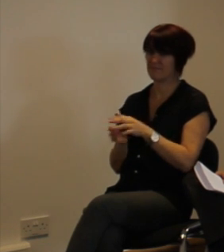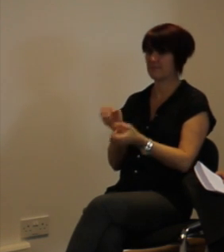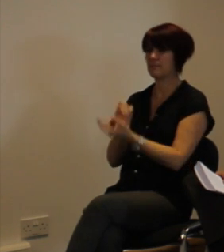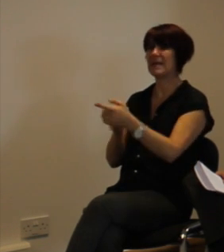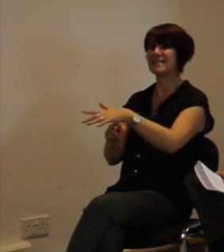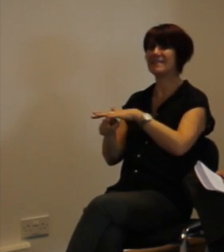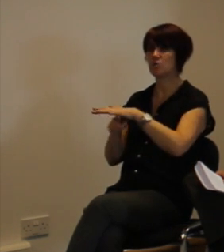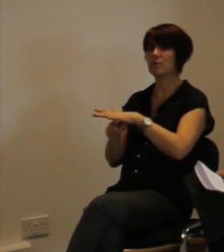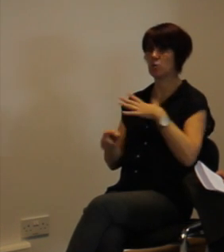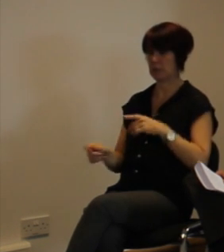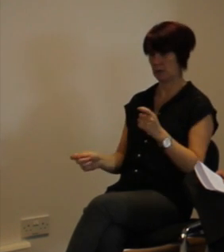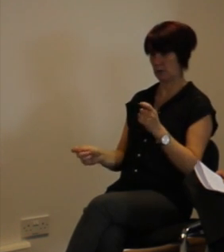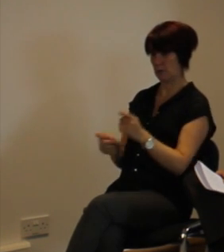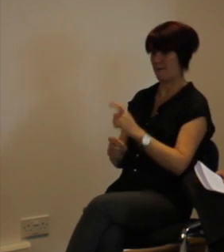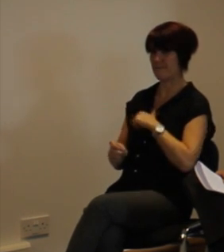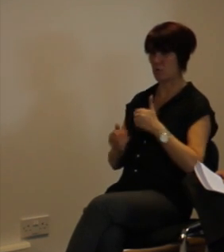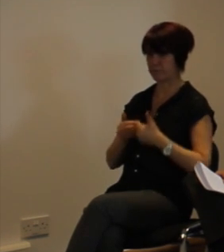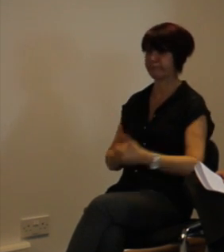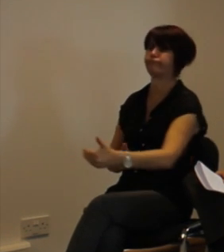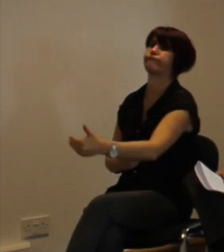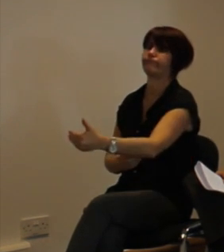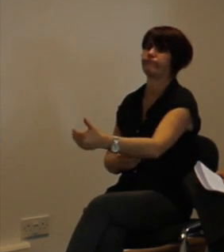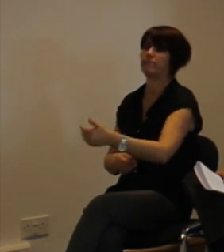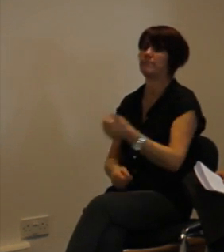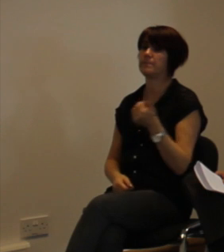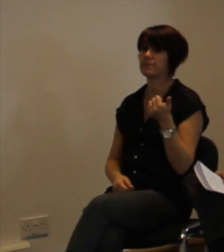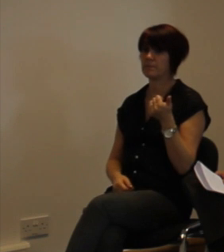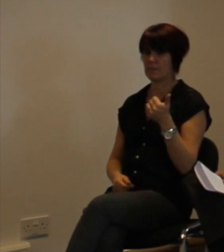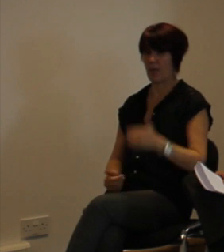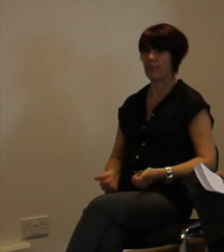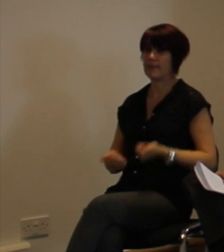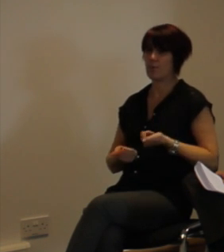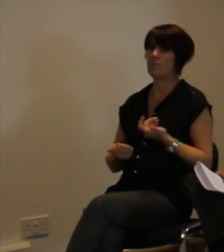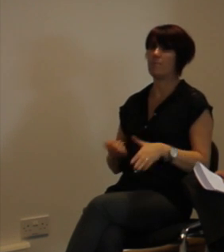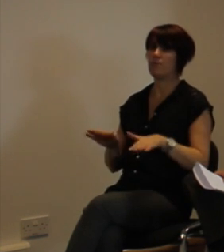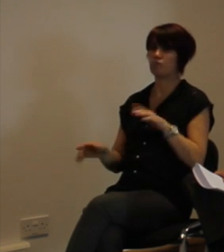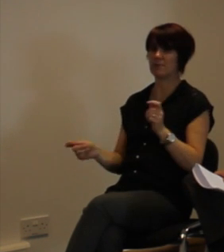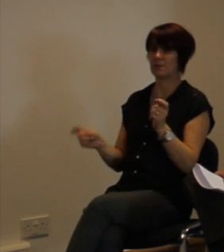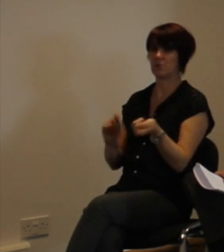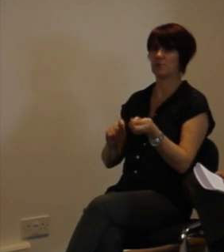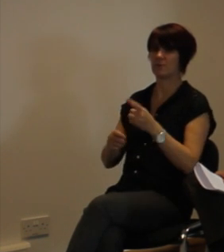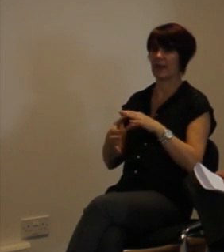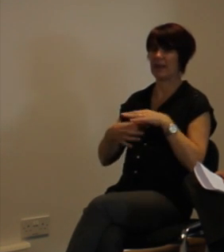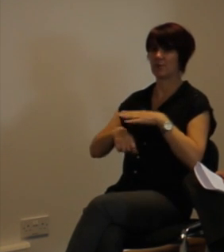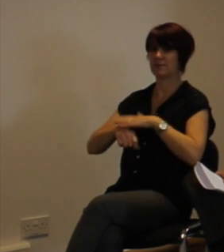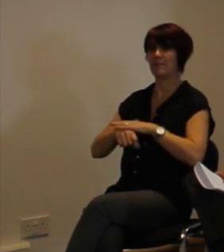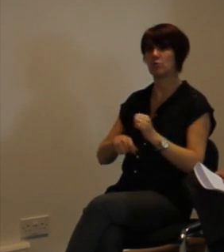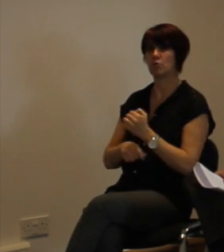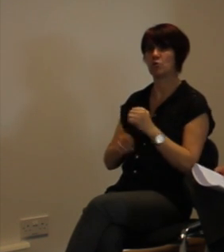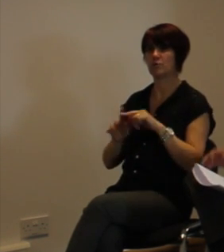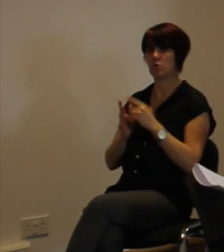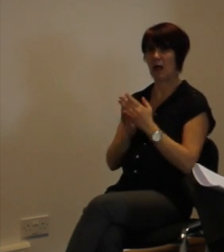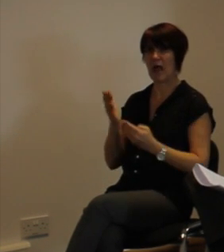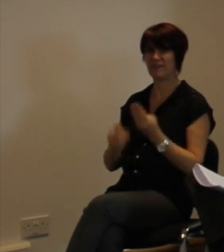situation to allow things to proceed. We've obviously made a reasonable adjustment this morning with the time, because we were supposed to start